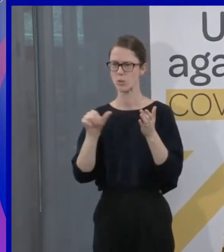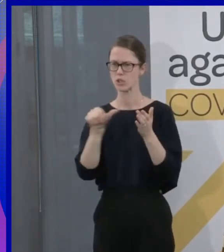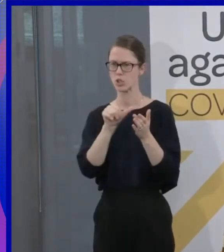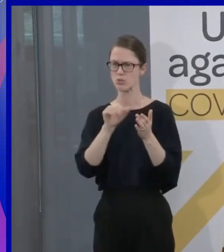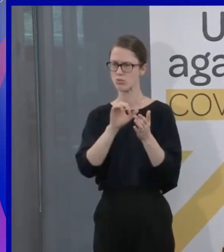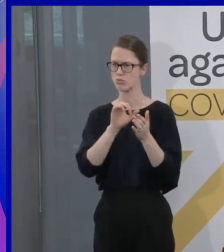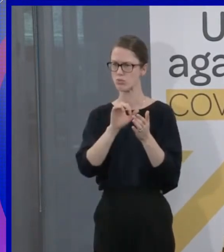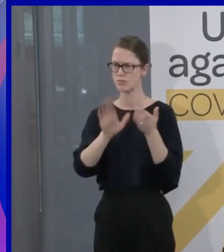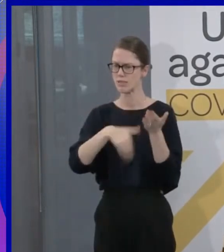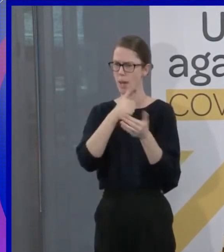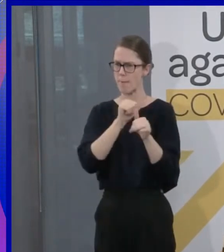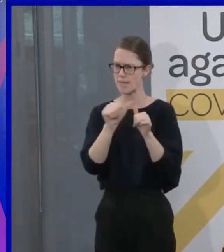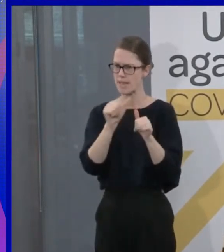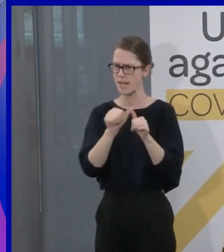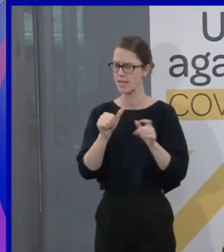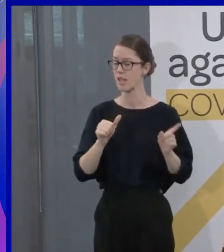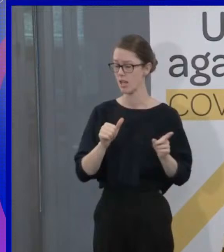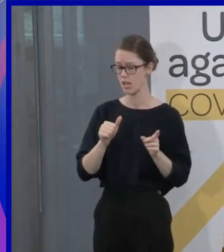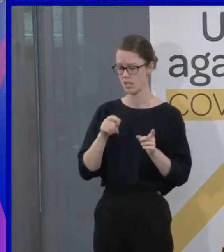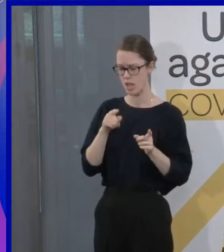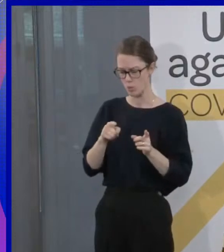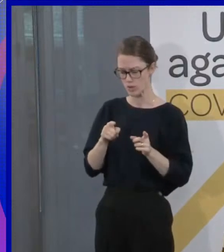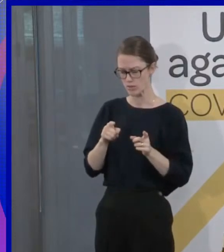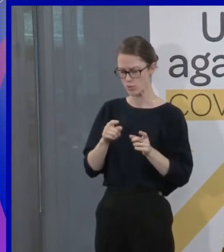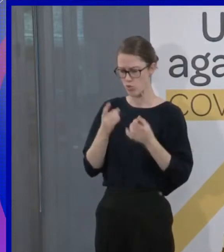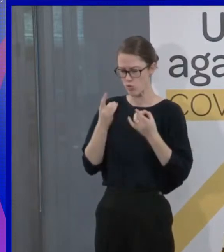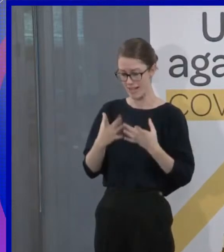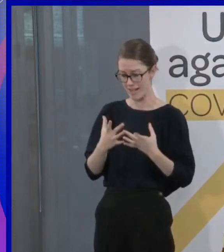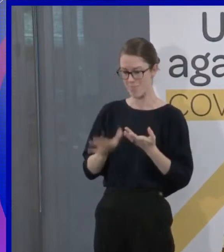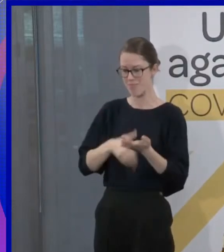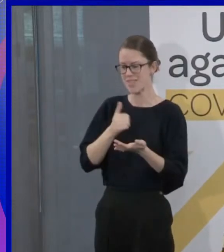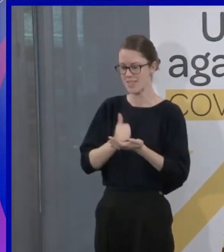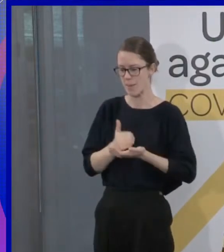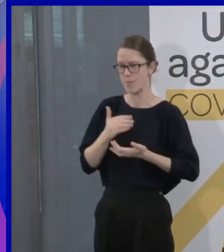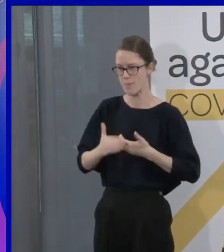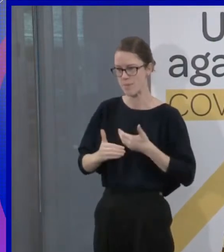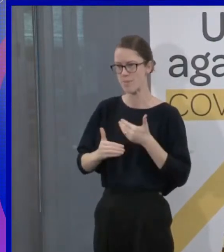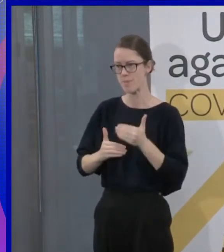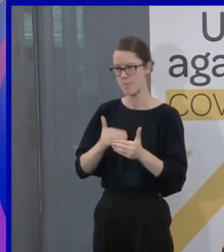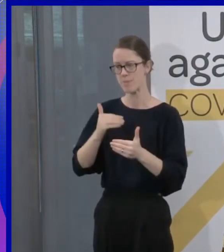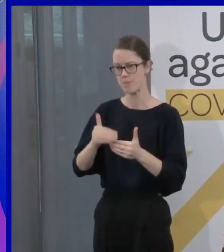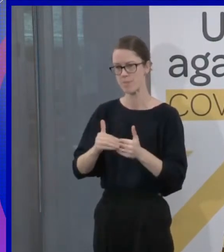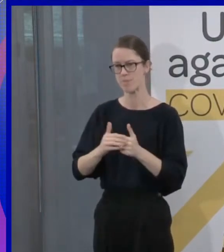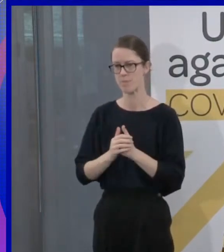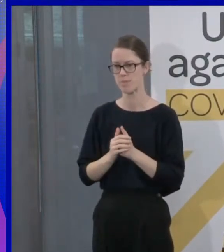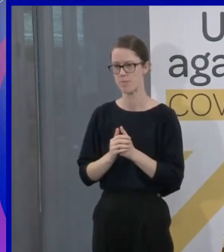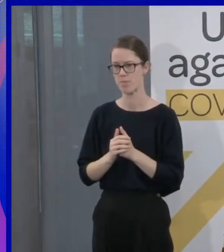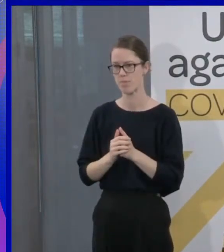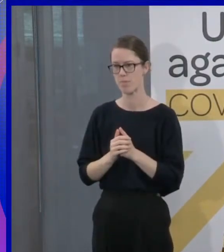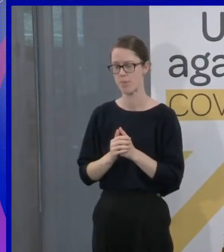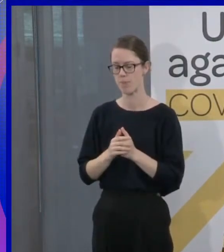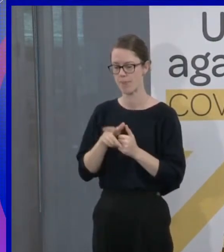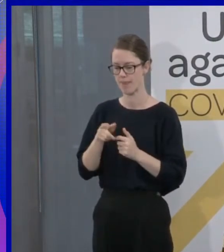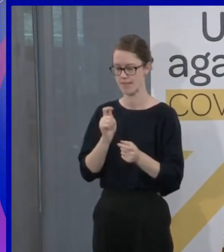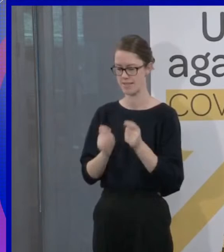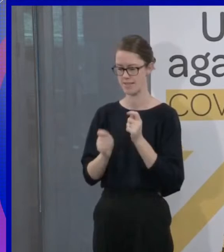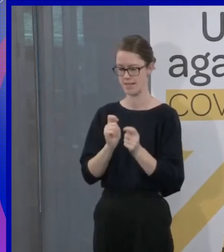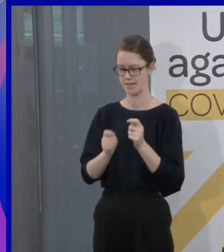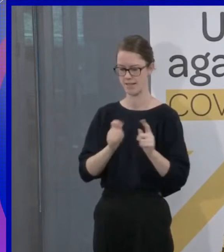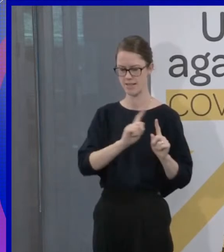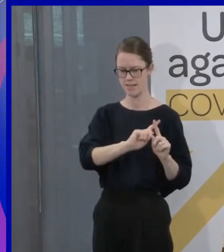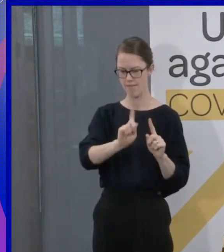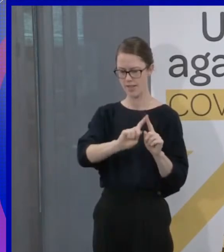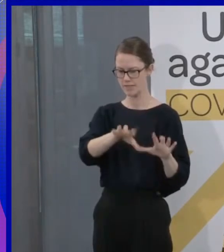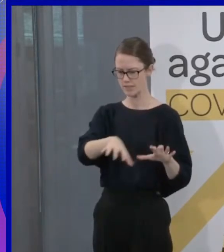under your watch? It was being implemented, and as I say, this was quite extensive testing across a number